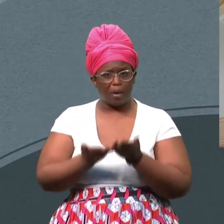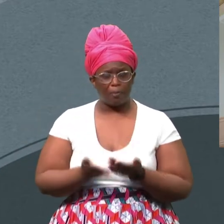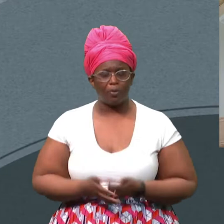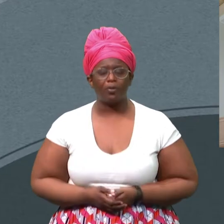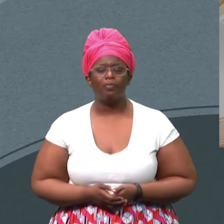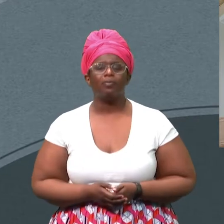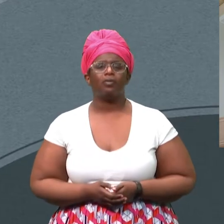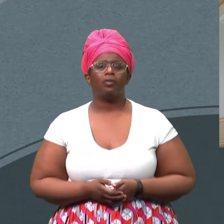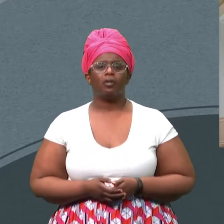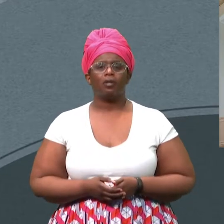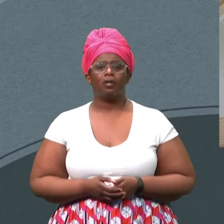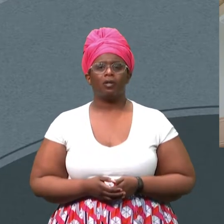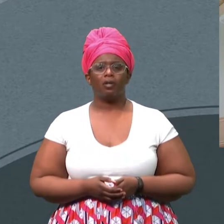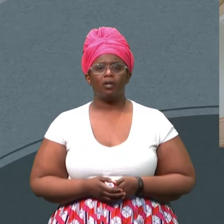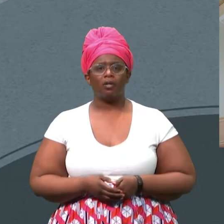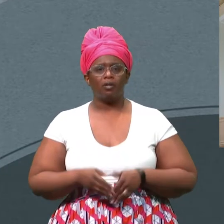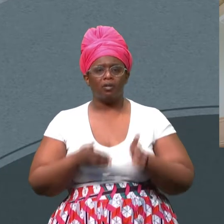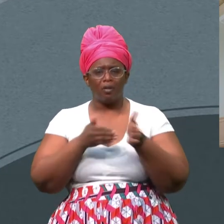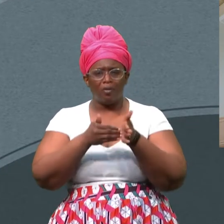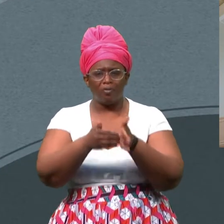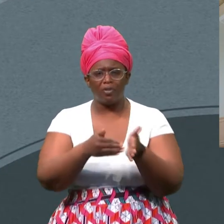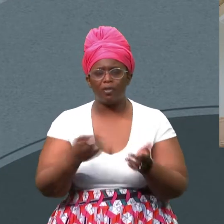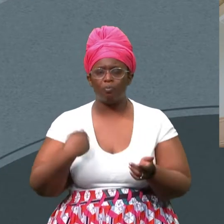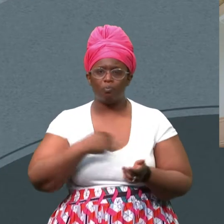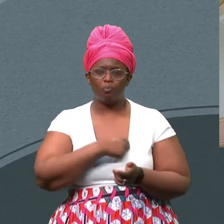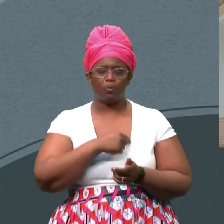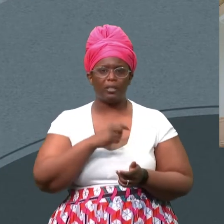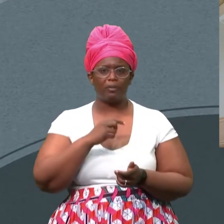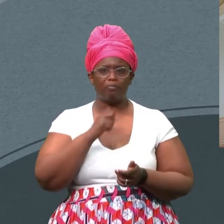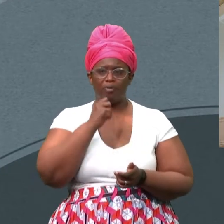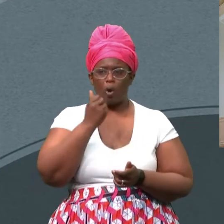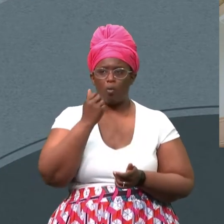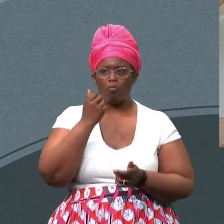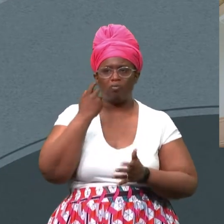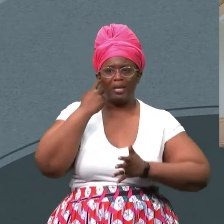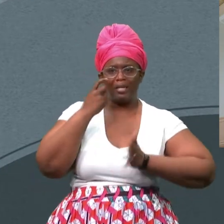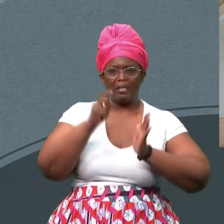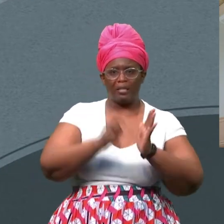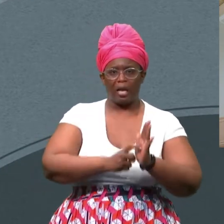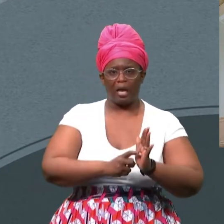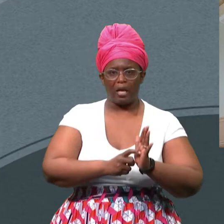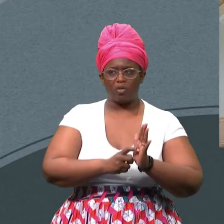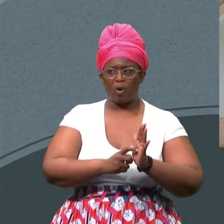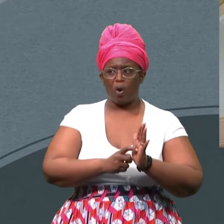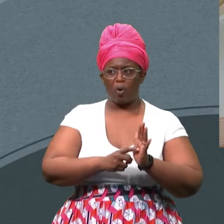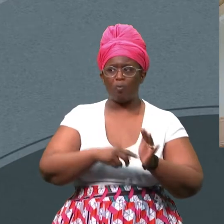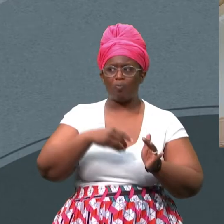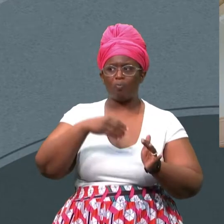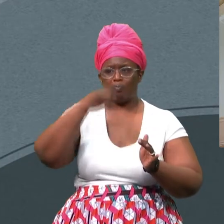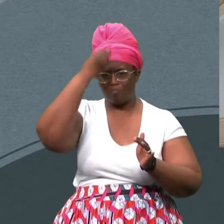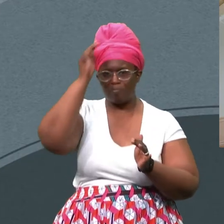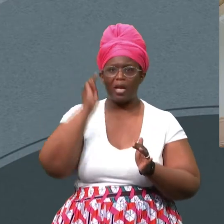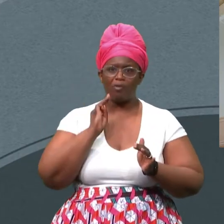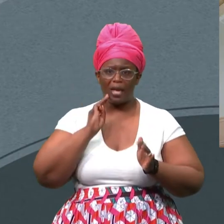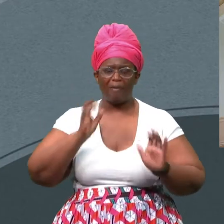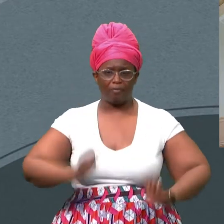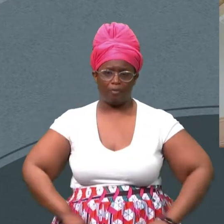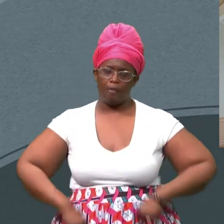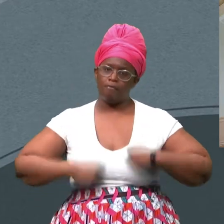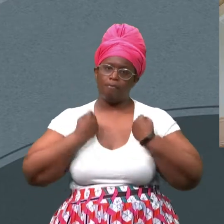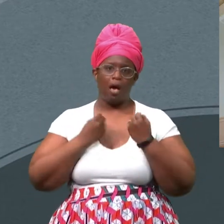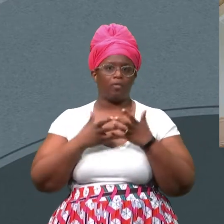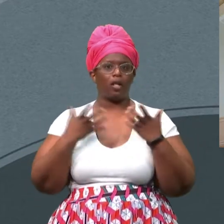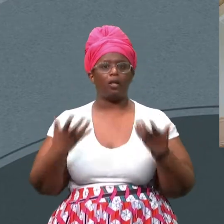think oftentimes, y'all, we don't recognize how far she's come. And what I mean by that is, and we live in